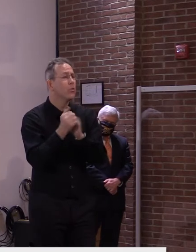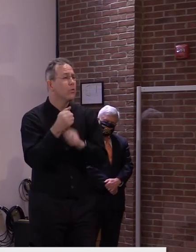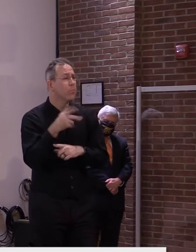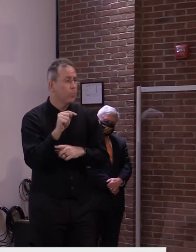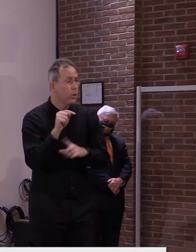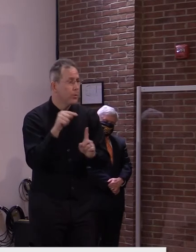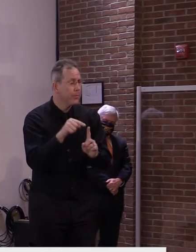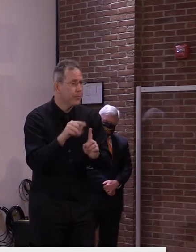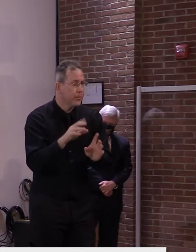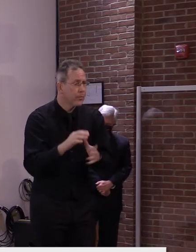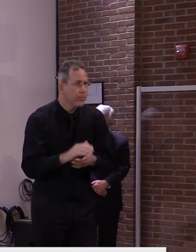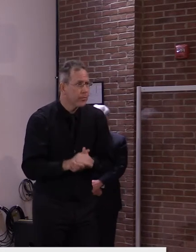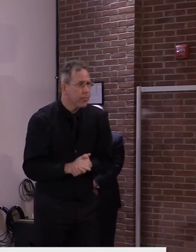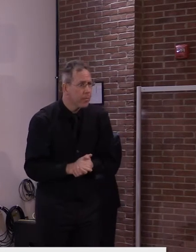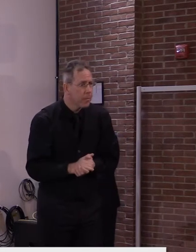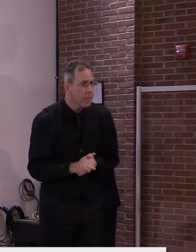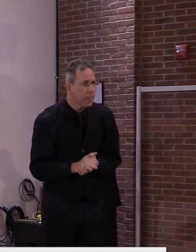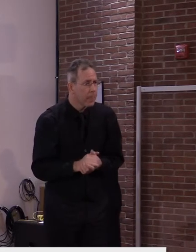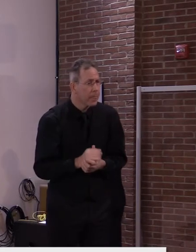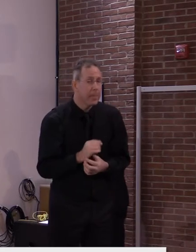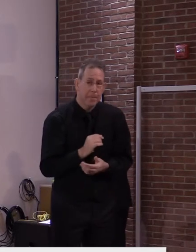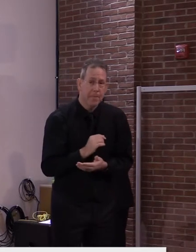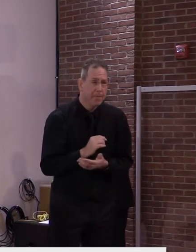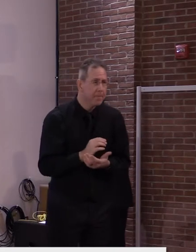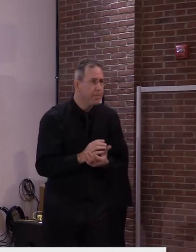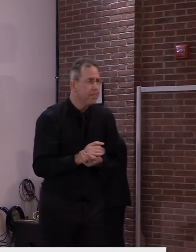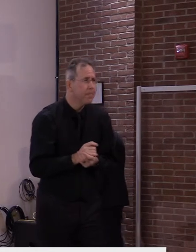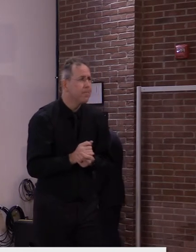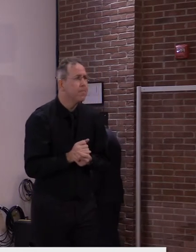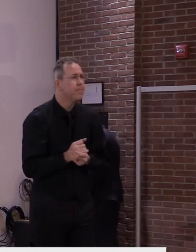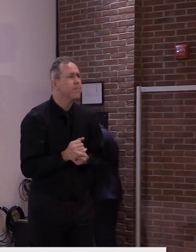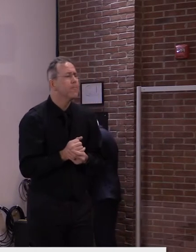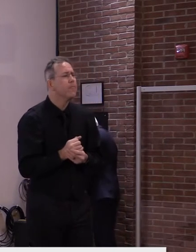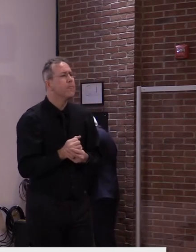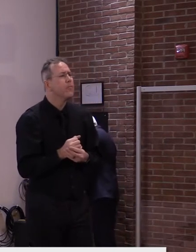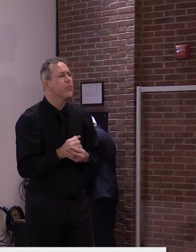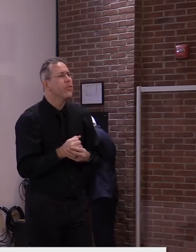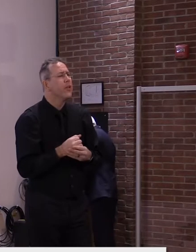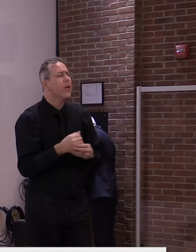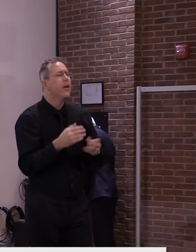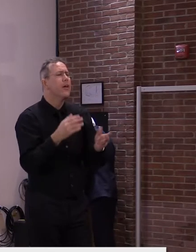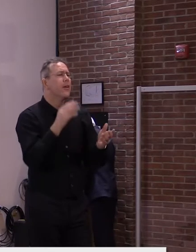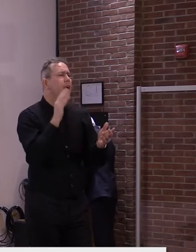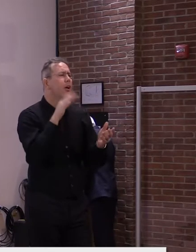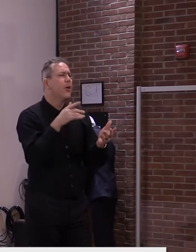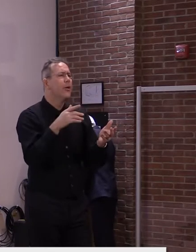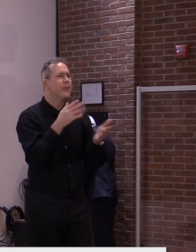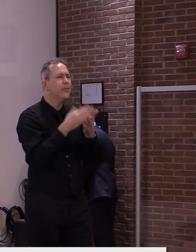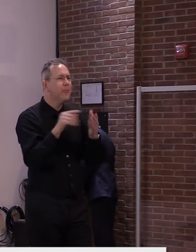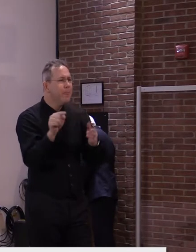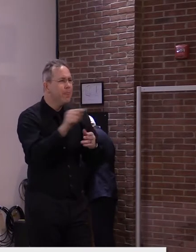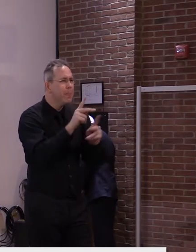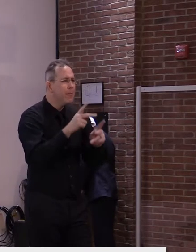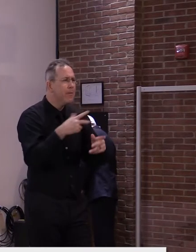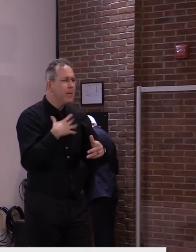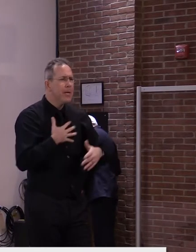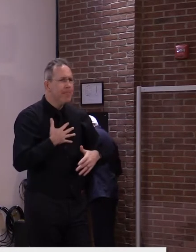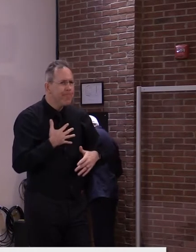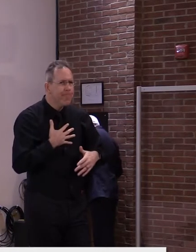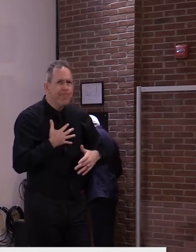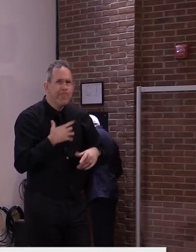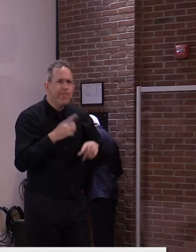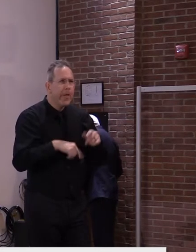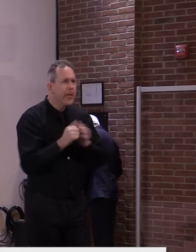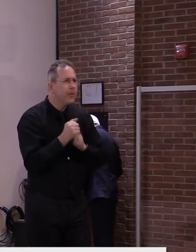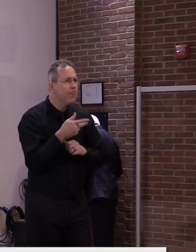not that I think people think anybody on our restart team is callous or anything of that sort, but people frequently bring up the